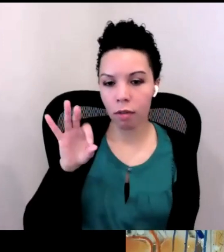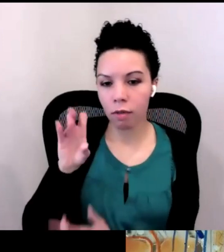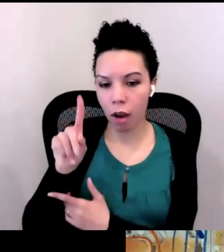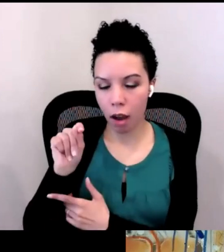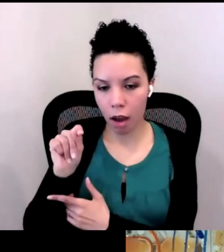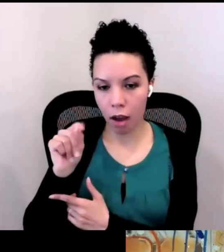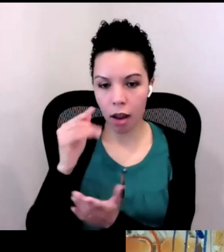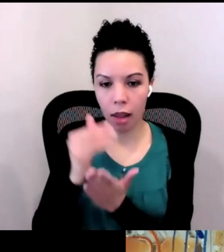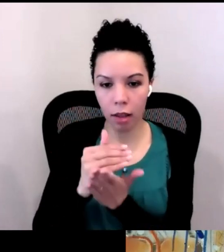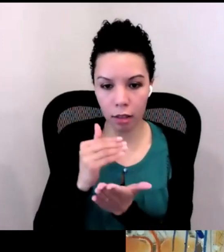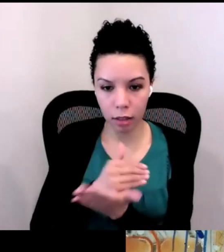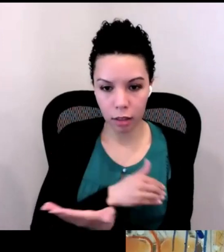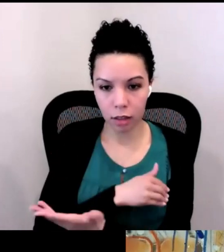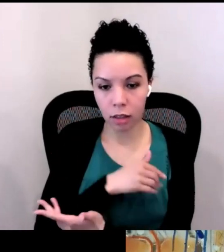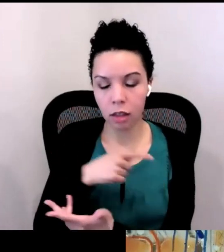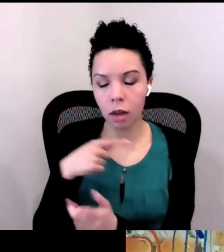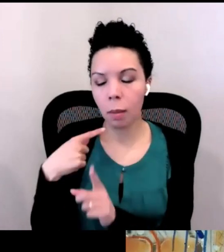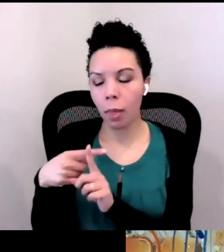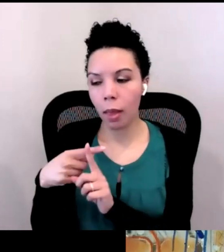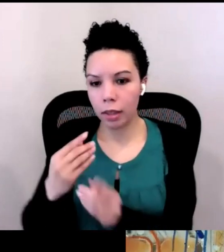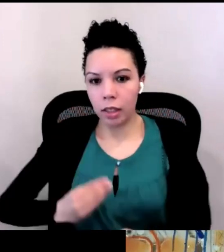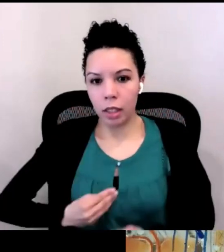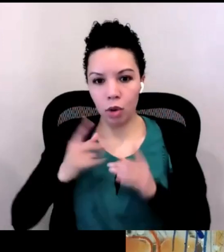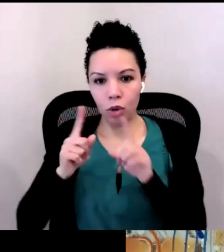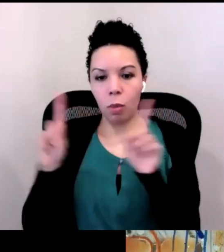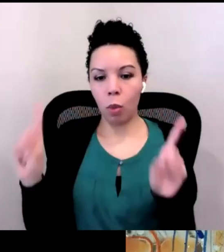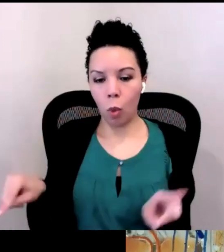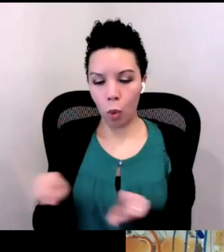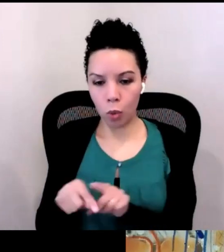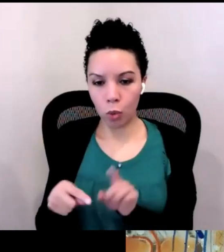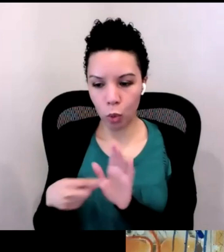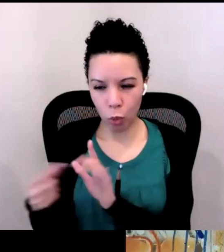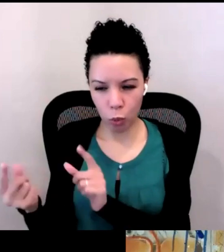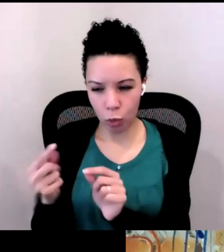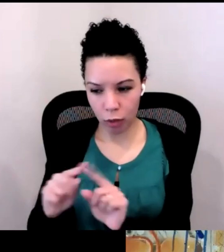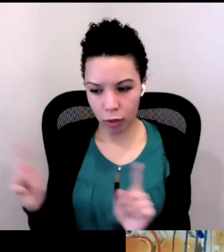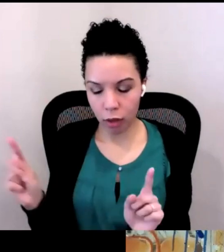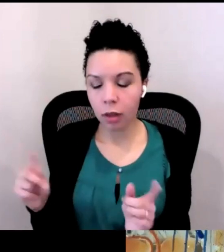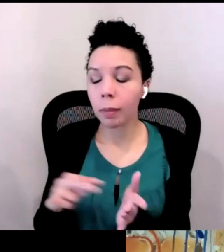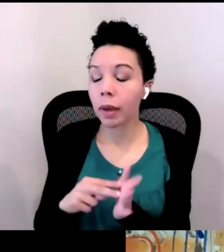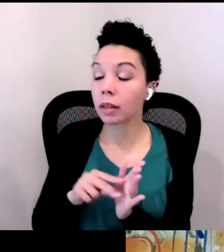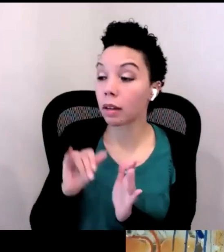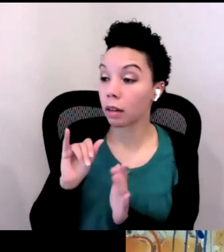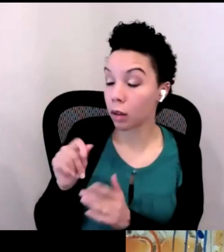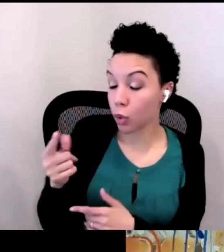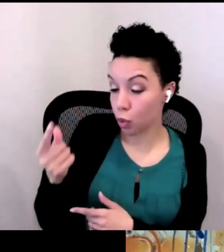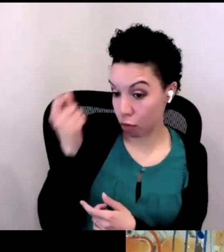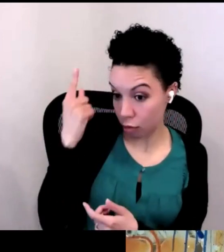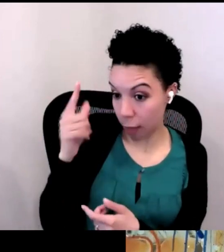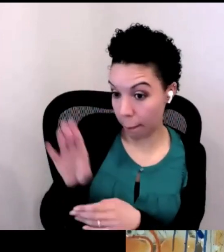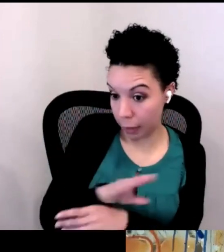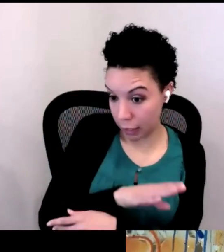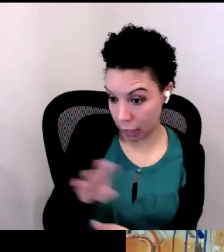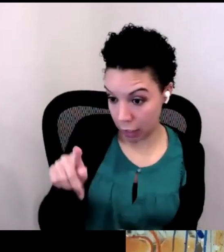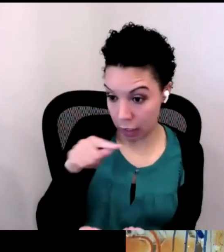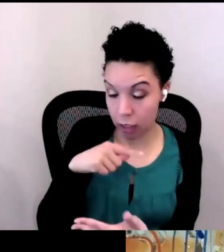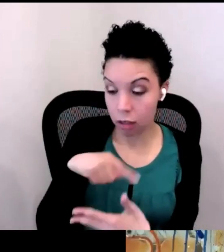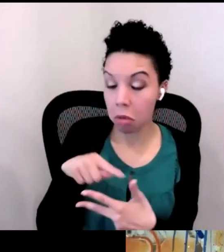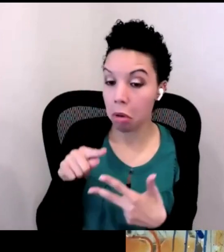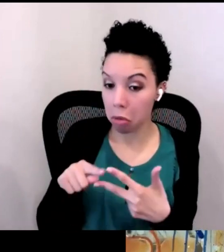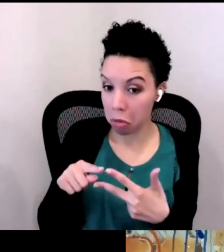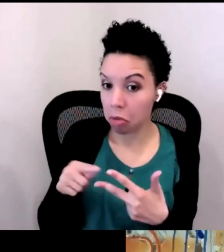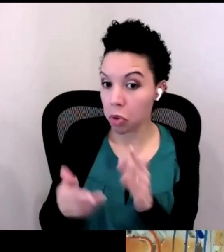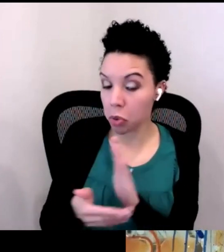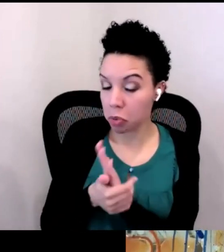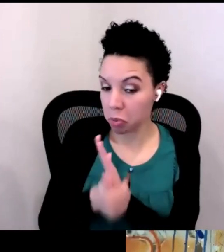inspiration board of what you would have done differently to show that A, I know you understand the business, B, you're pretty good at graphic design or could